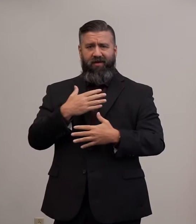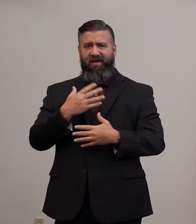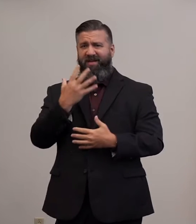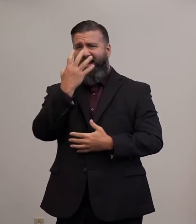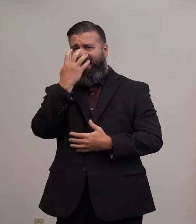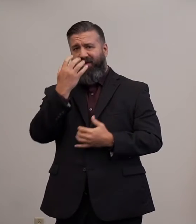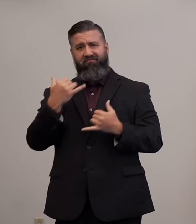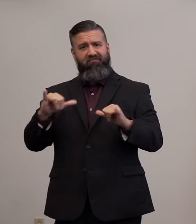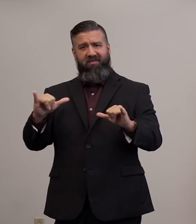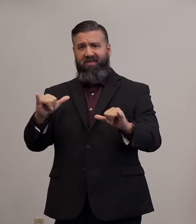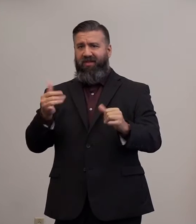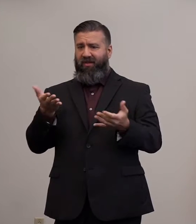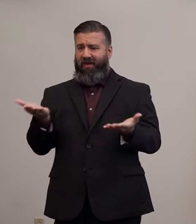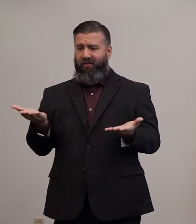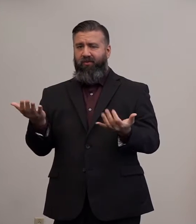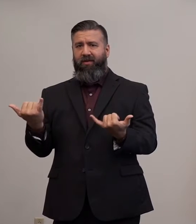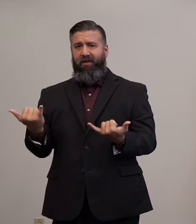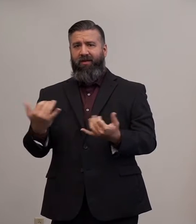with us today.